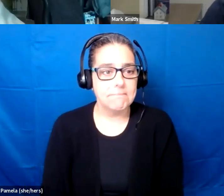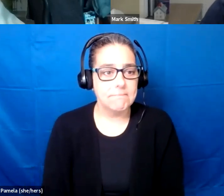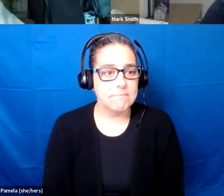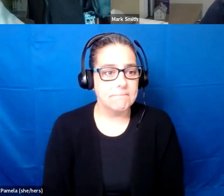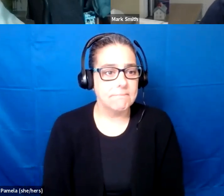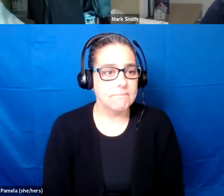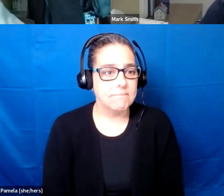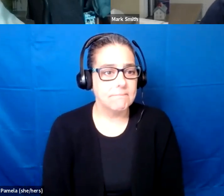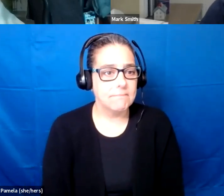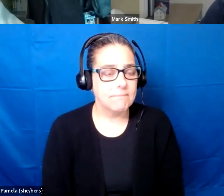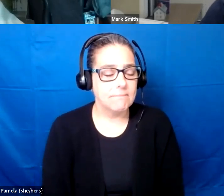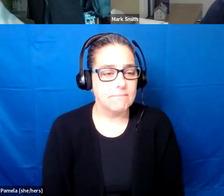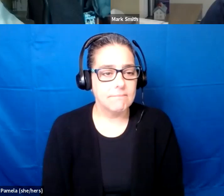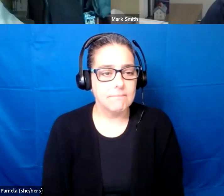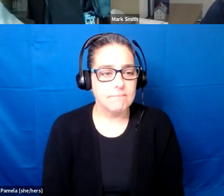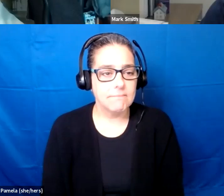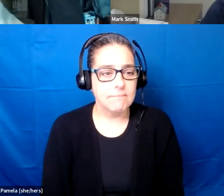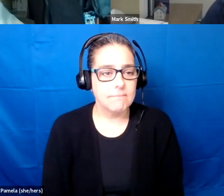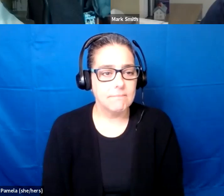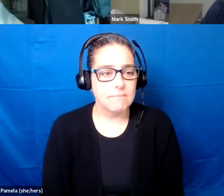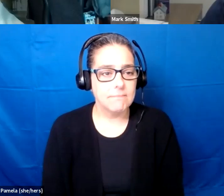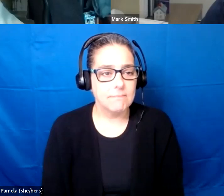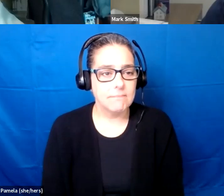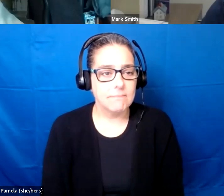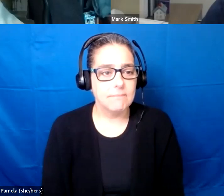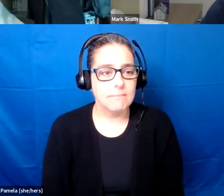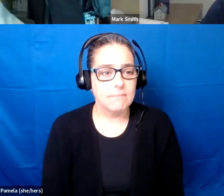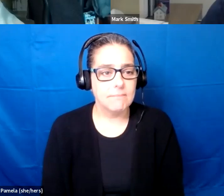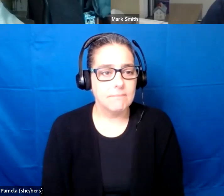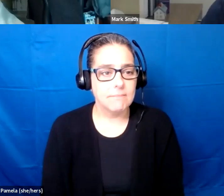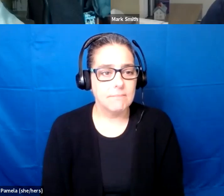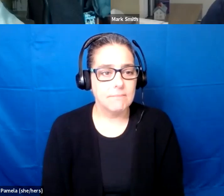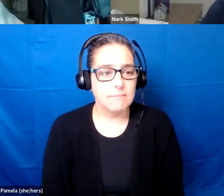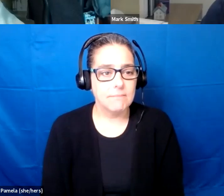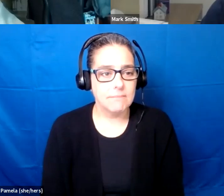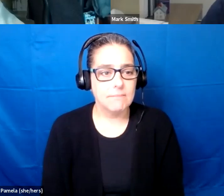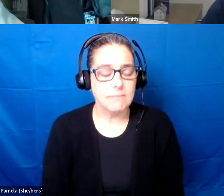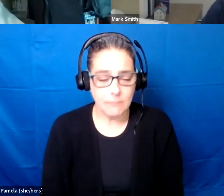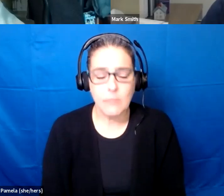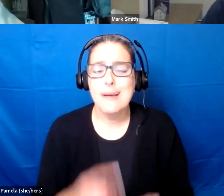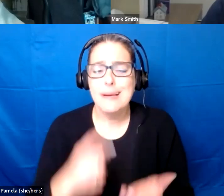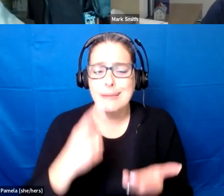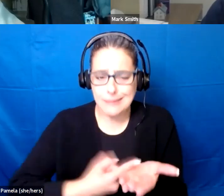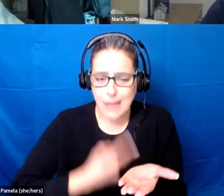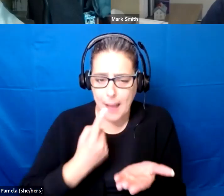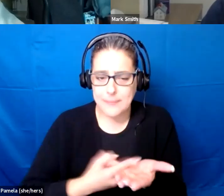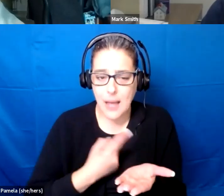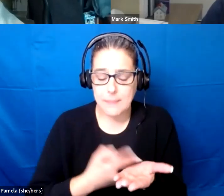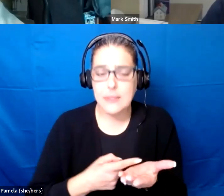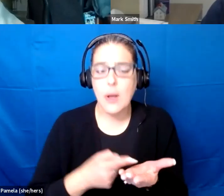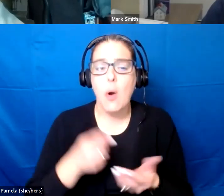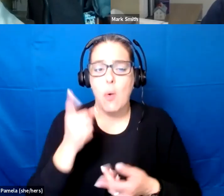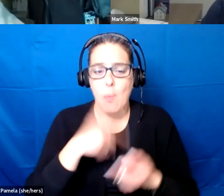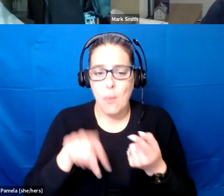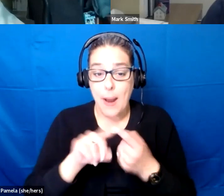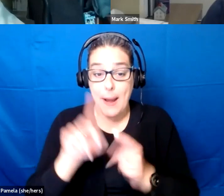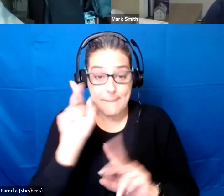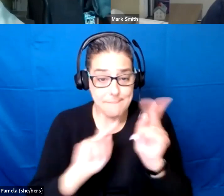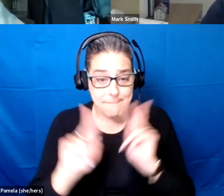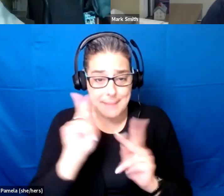Sometimes people who are using the interpreters find it easier just to pin